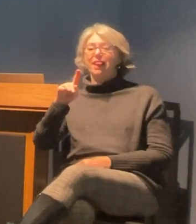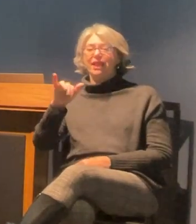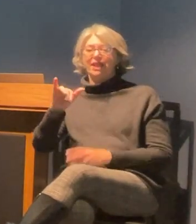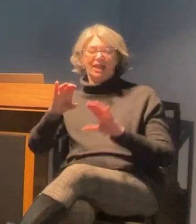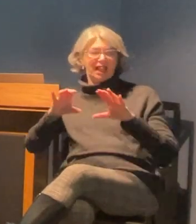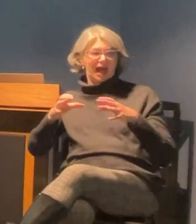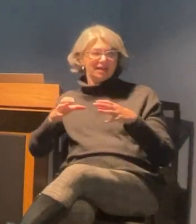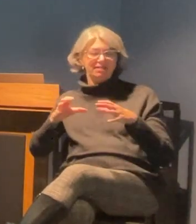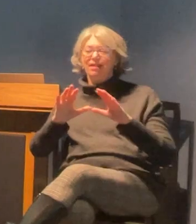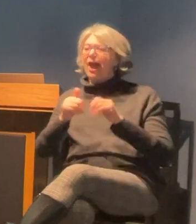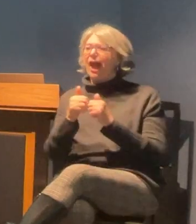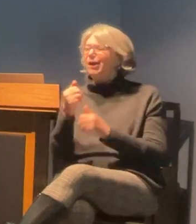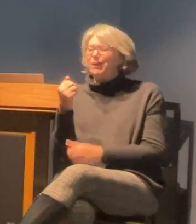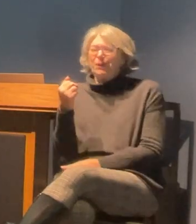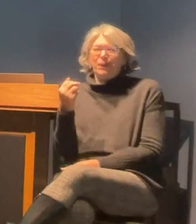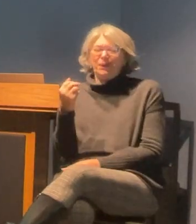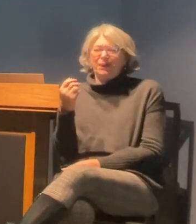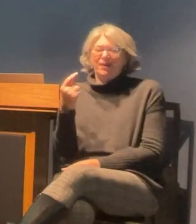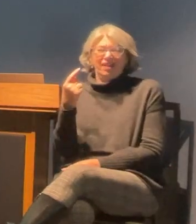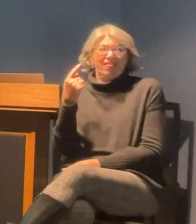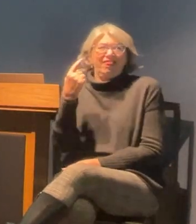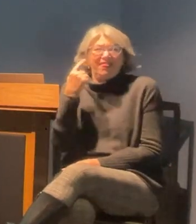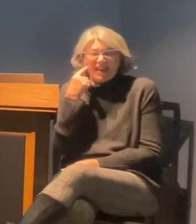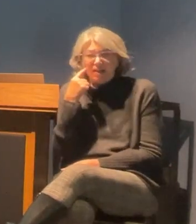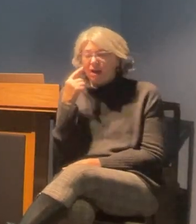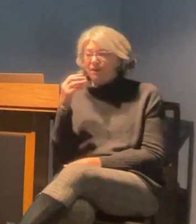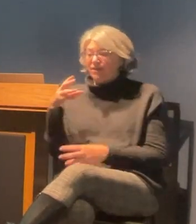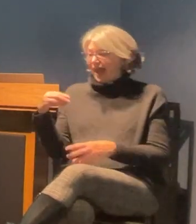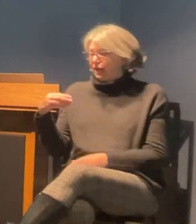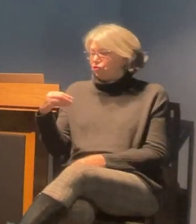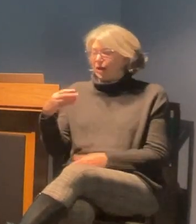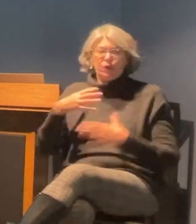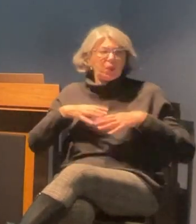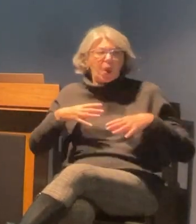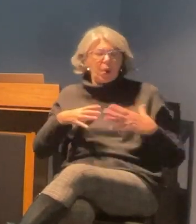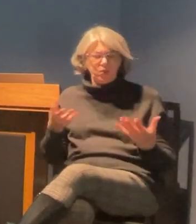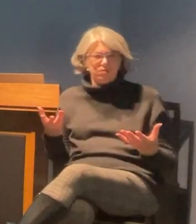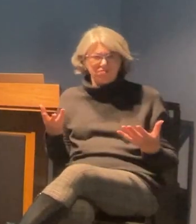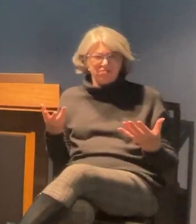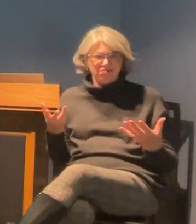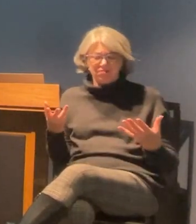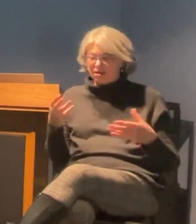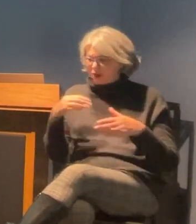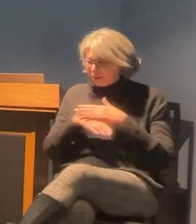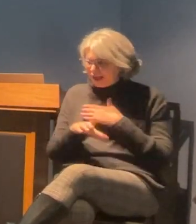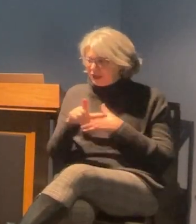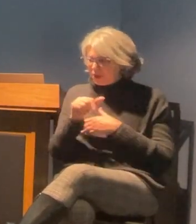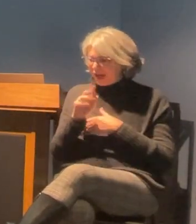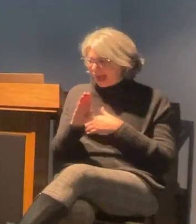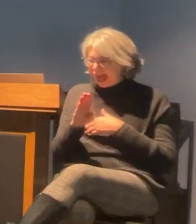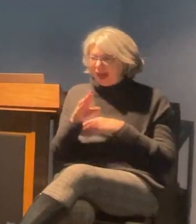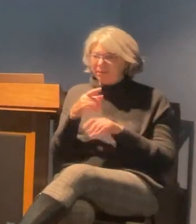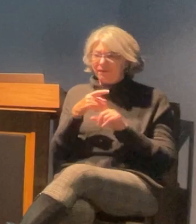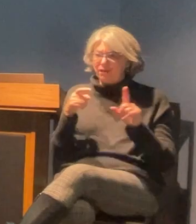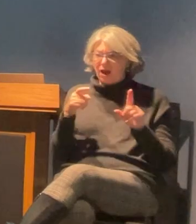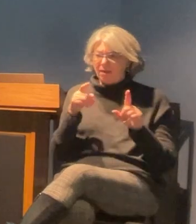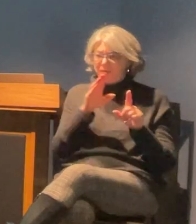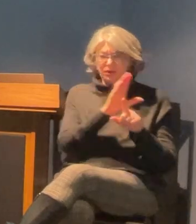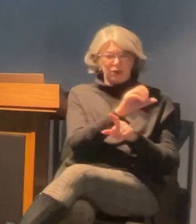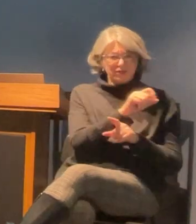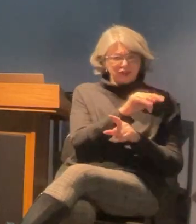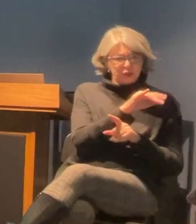even conceive of X-raying your clothes? You know, going into a lab from your studio.